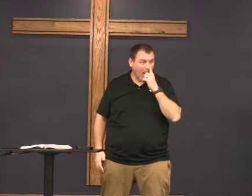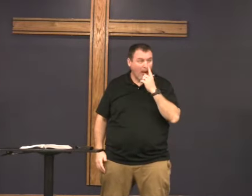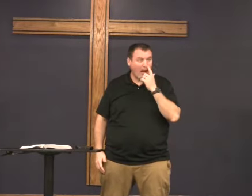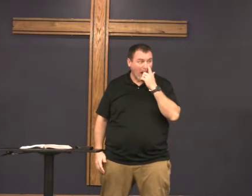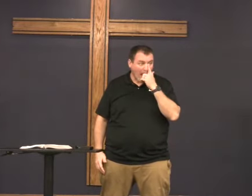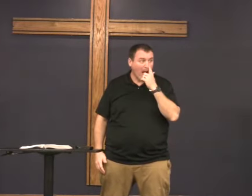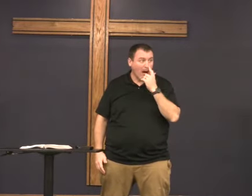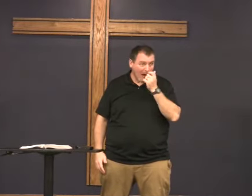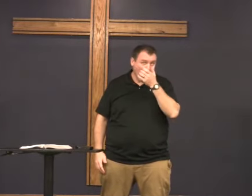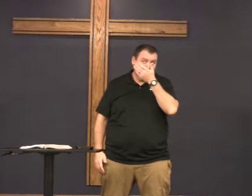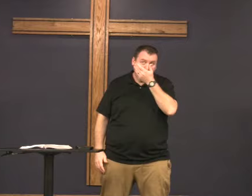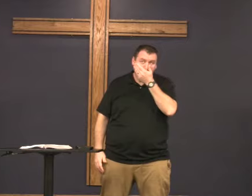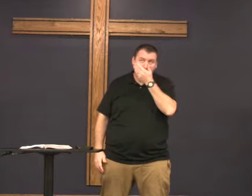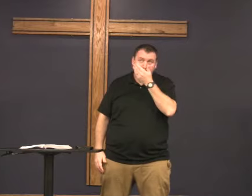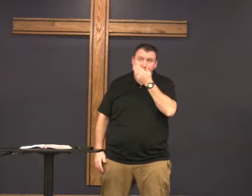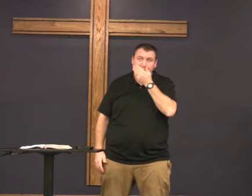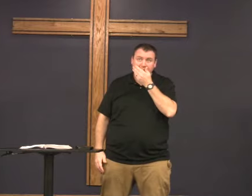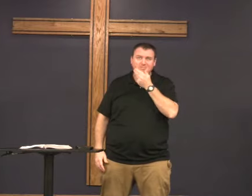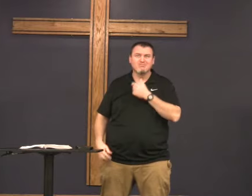Babylon is great.